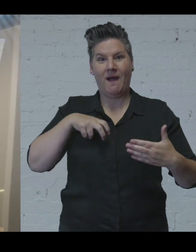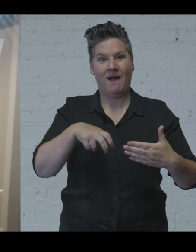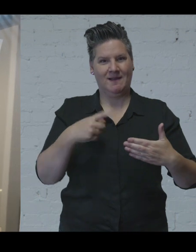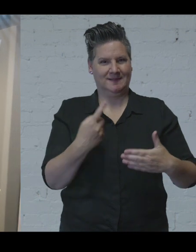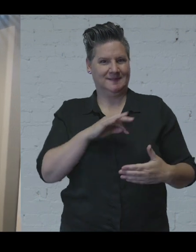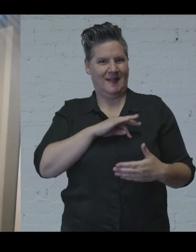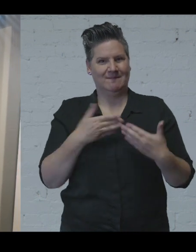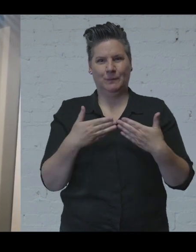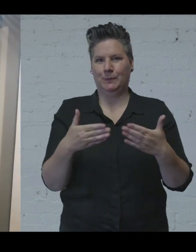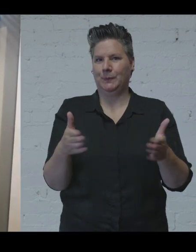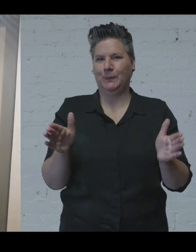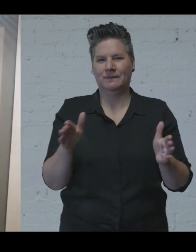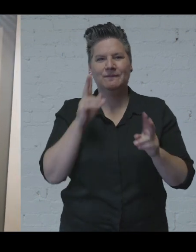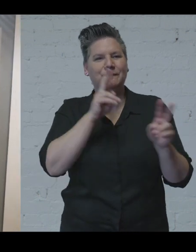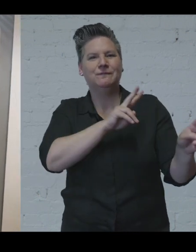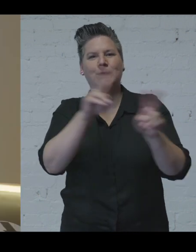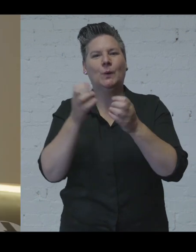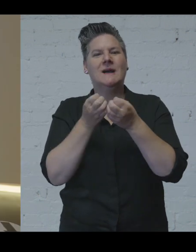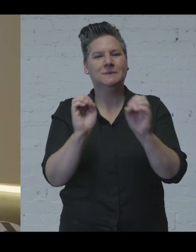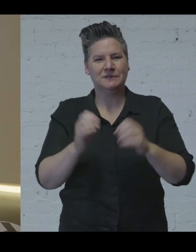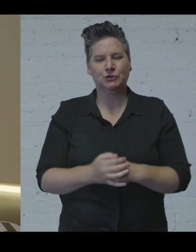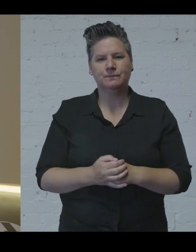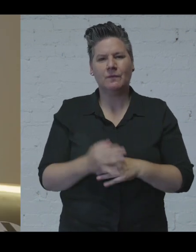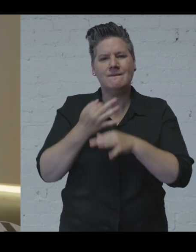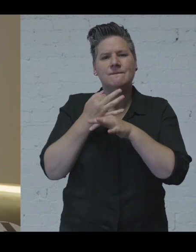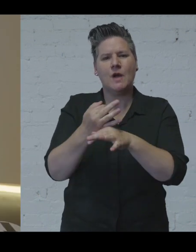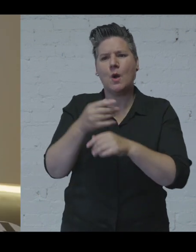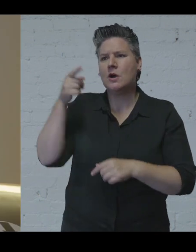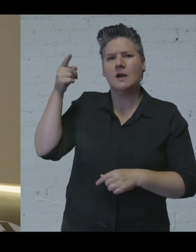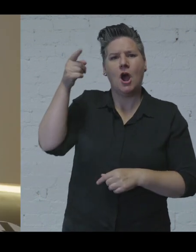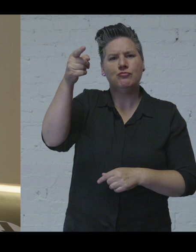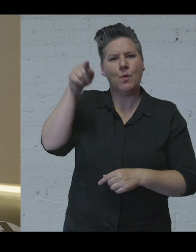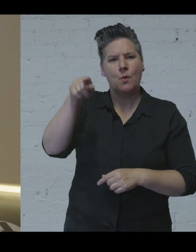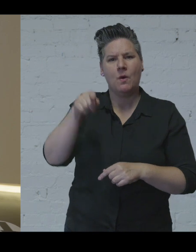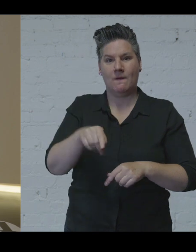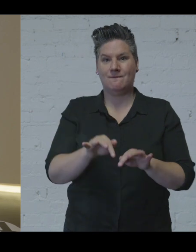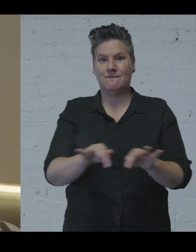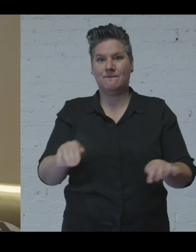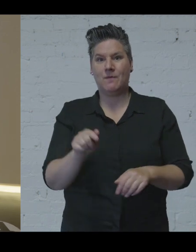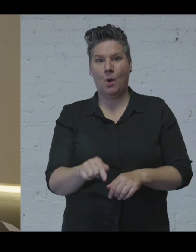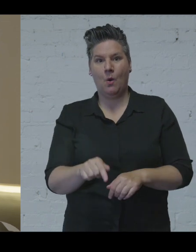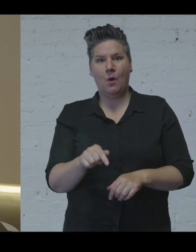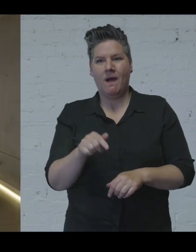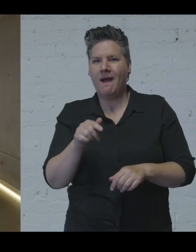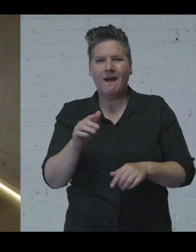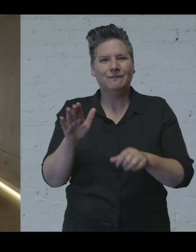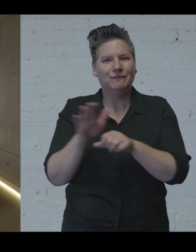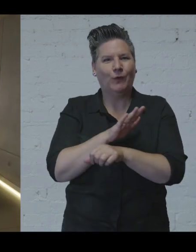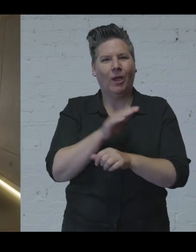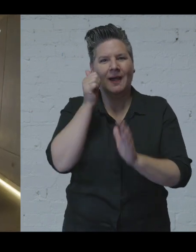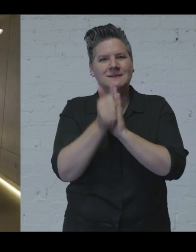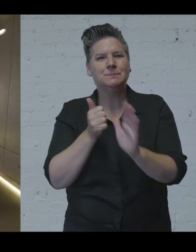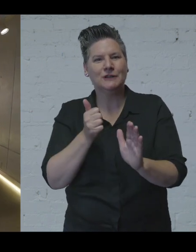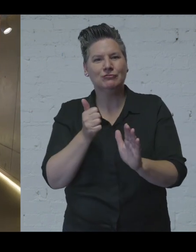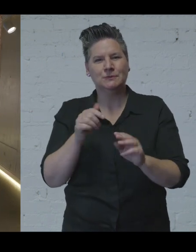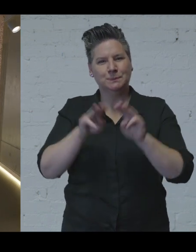Follow the direction arrows on the floor to get the full experience of the museum and the story it tells. The displays and information panels